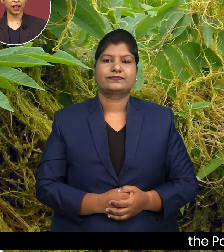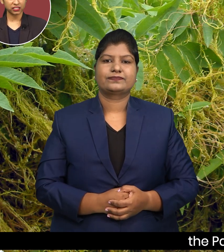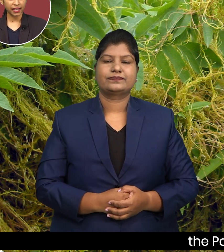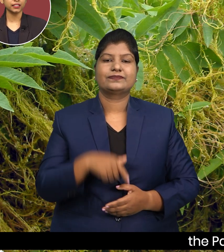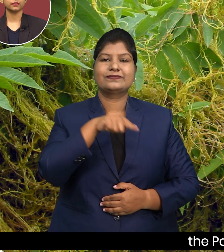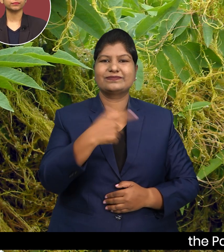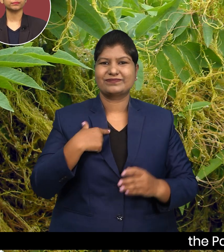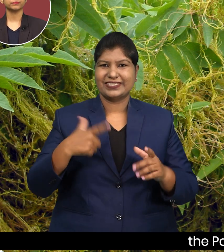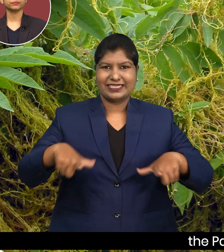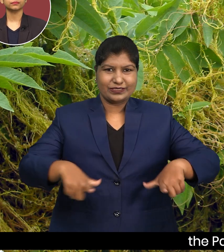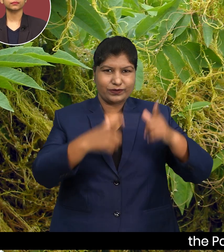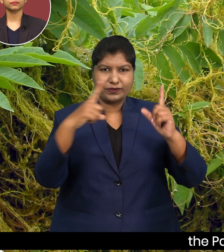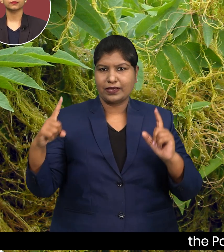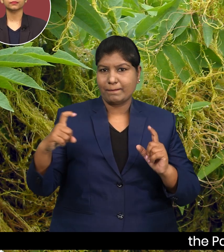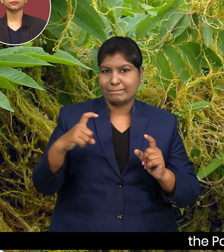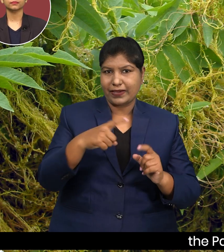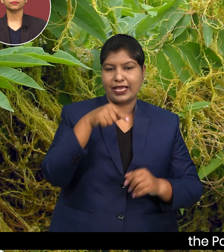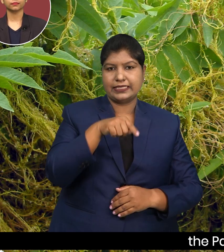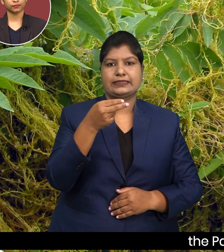The parasite?